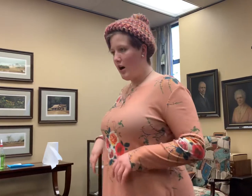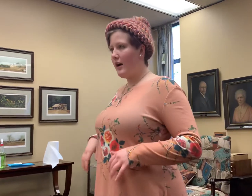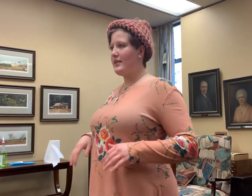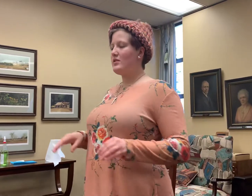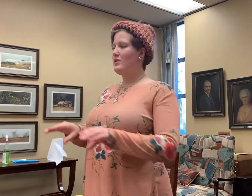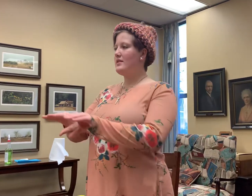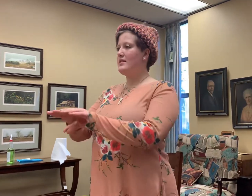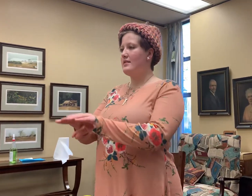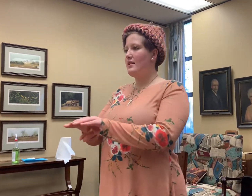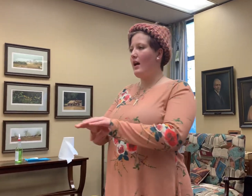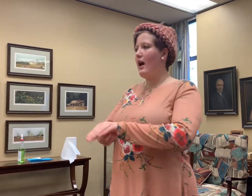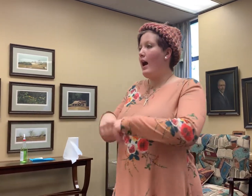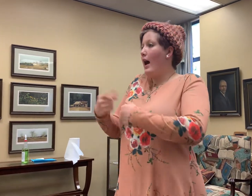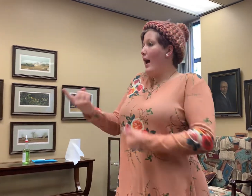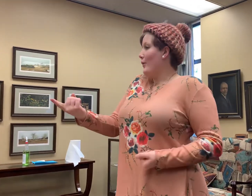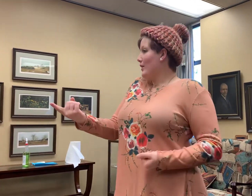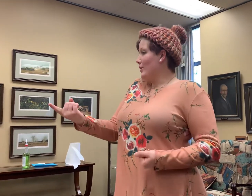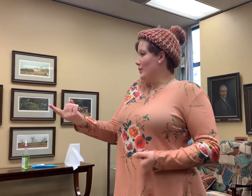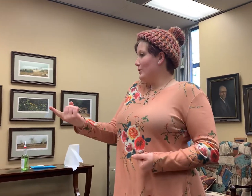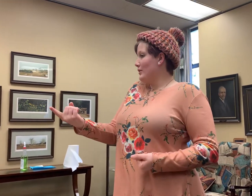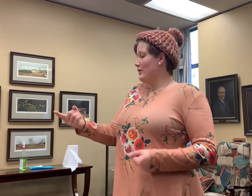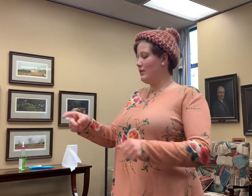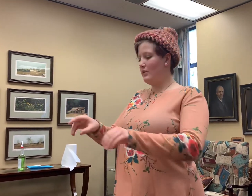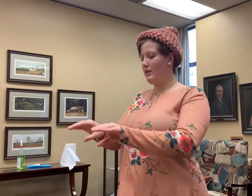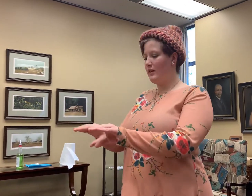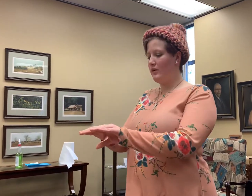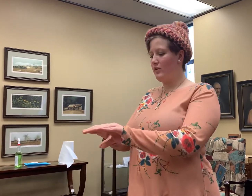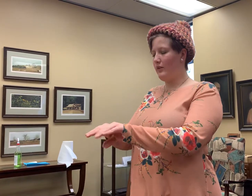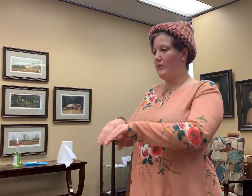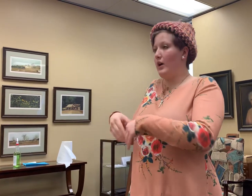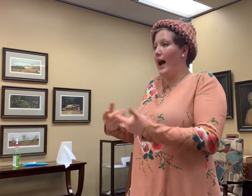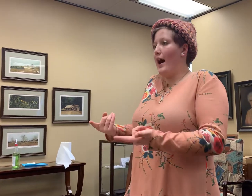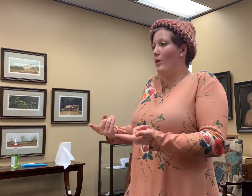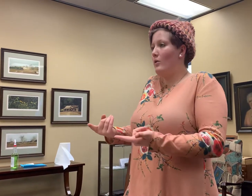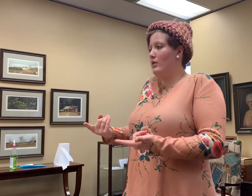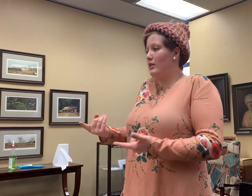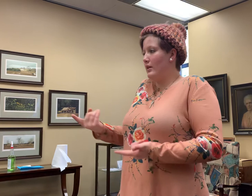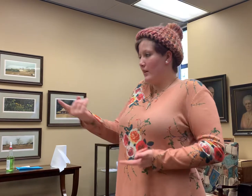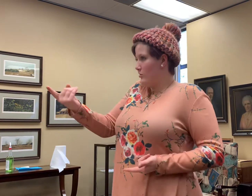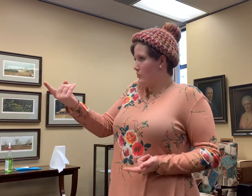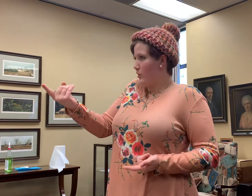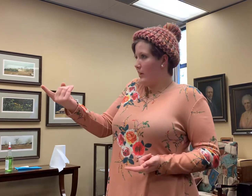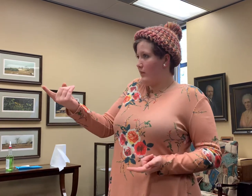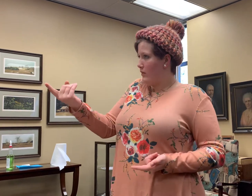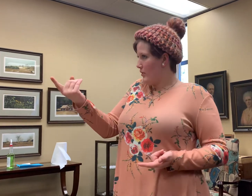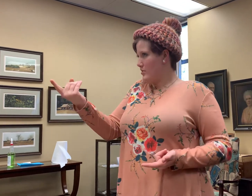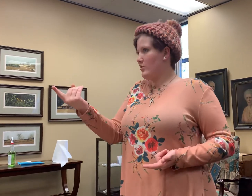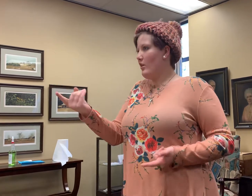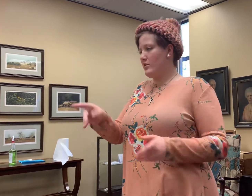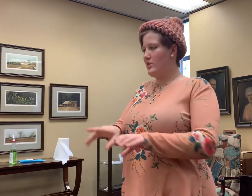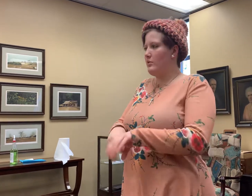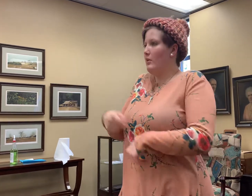All right, so this is, how are you? You just sign for how. You just point at the person you're talking to. How are